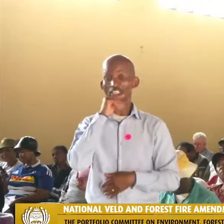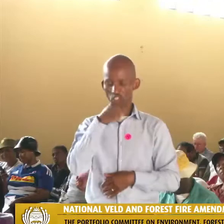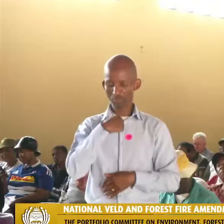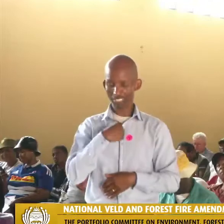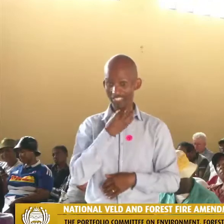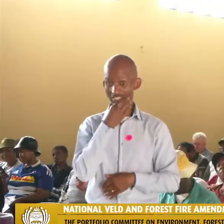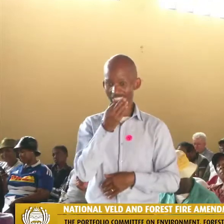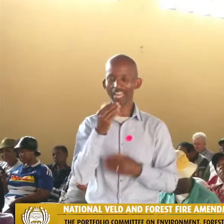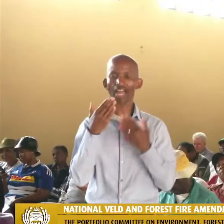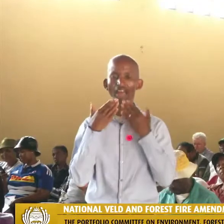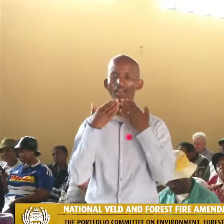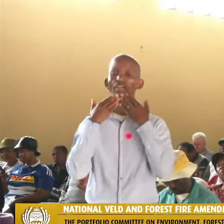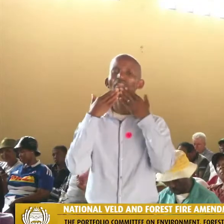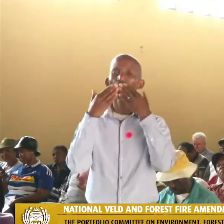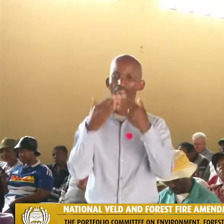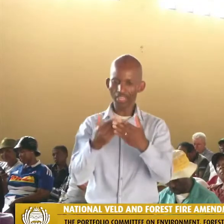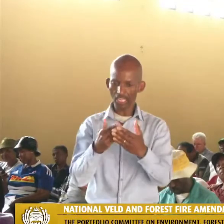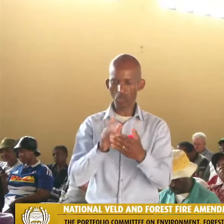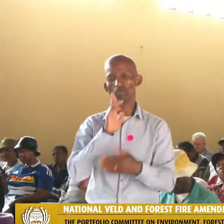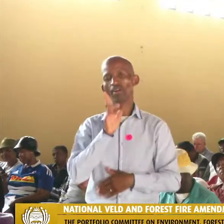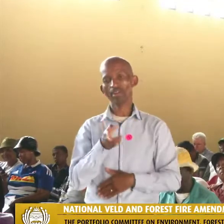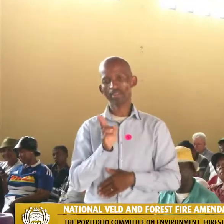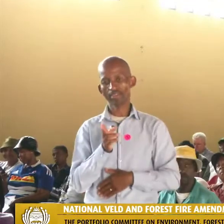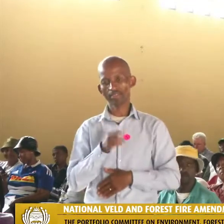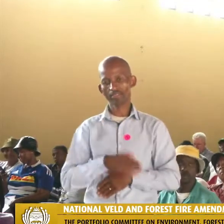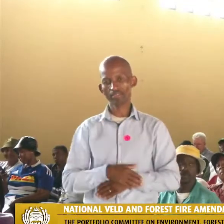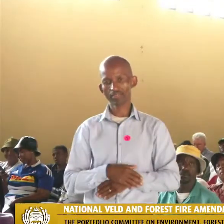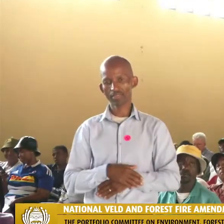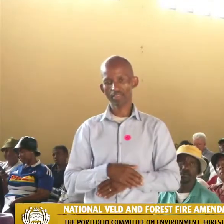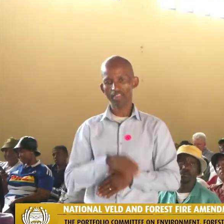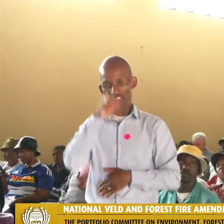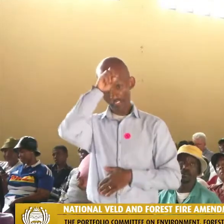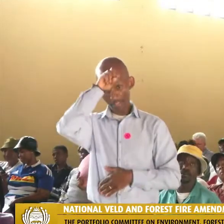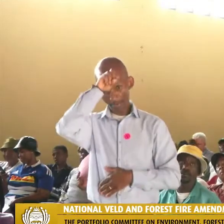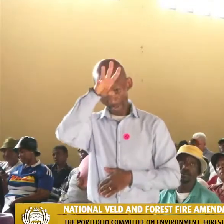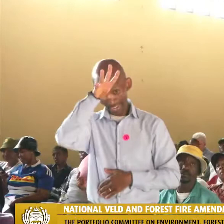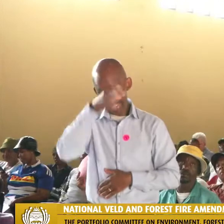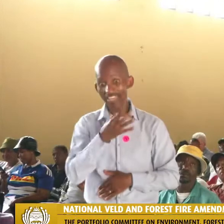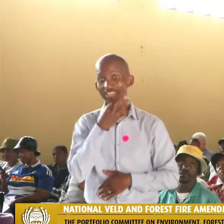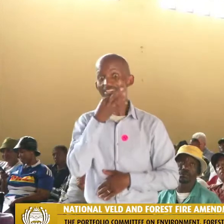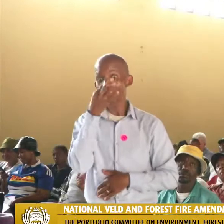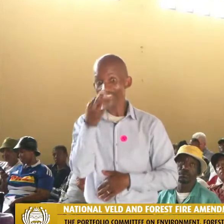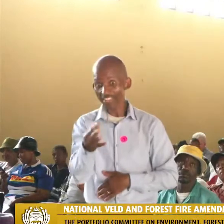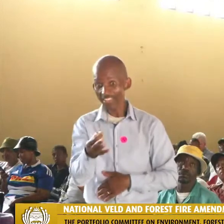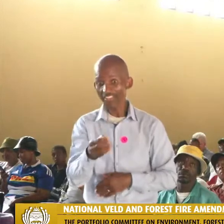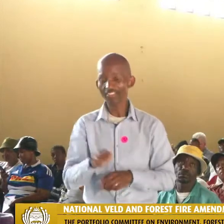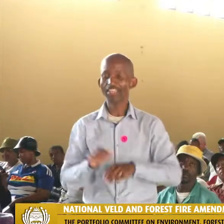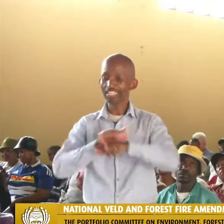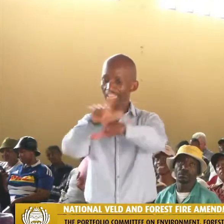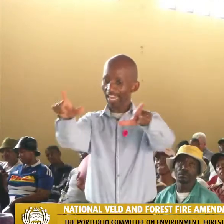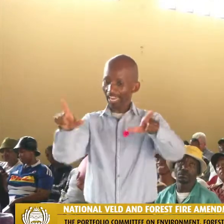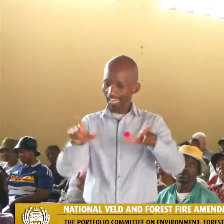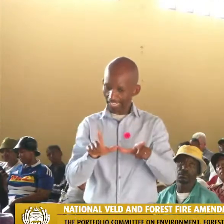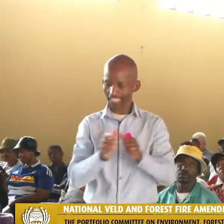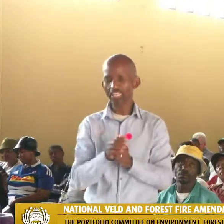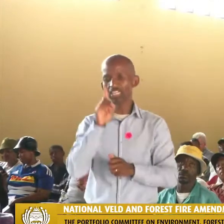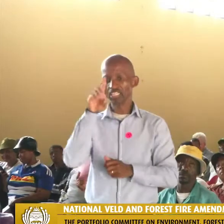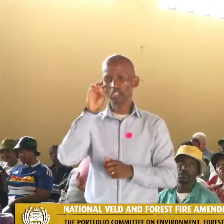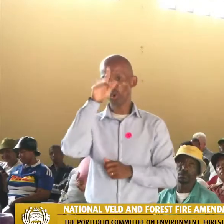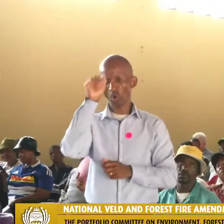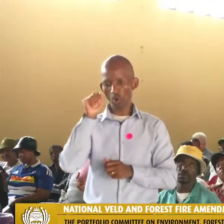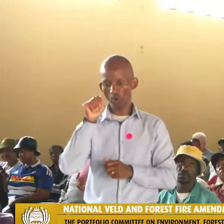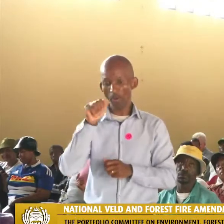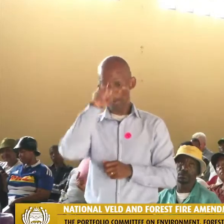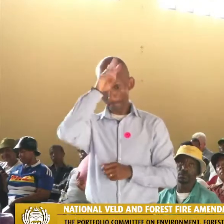ana baholo ke a leboha e nngwe ya dintho mine o claima gore lefatshe lela le dollar mine but before ne ba utswa tšhelete